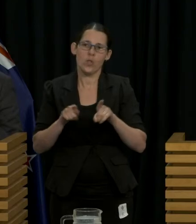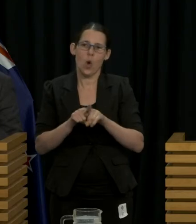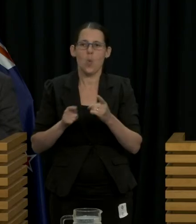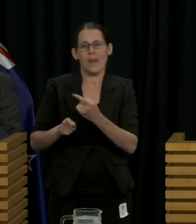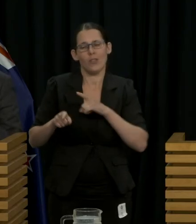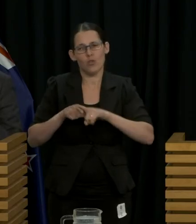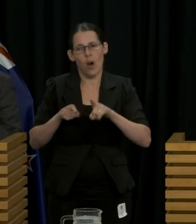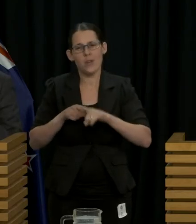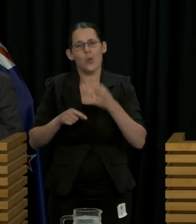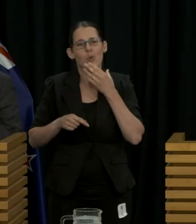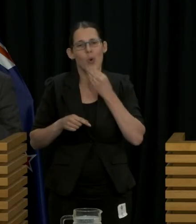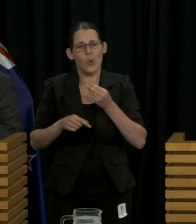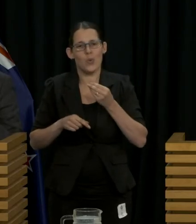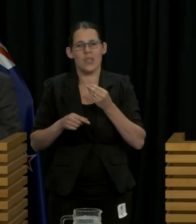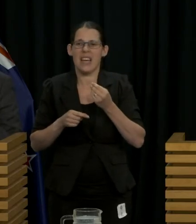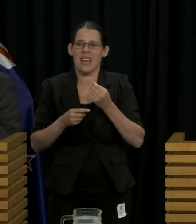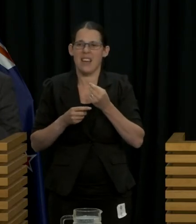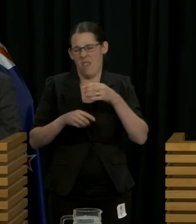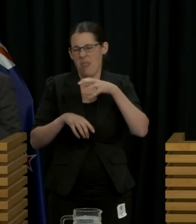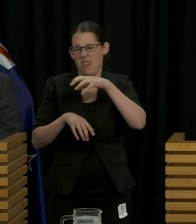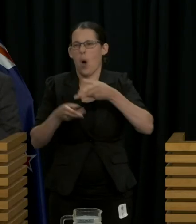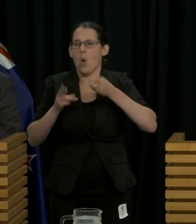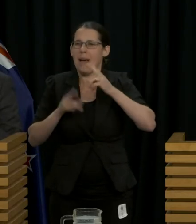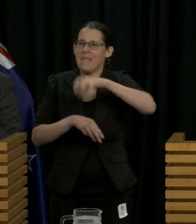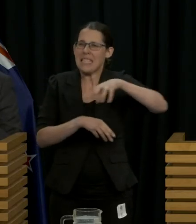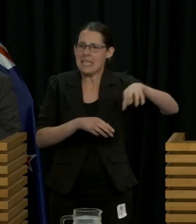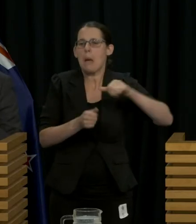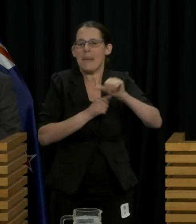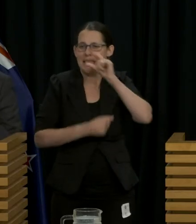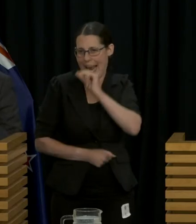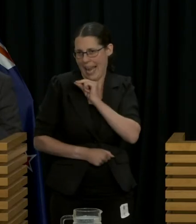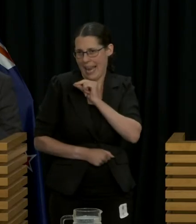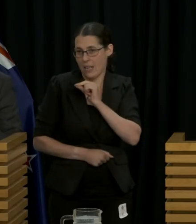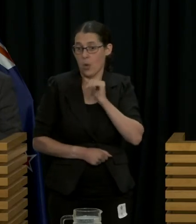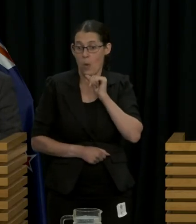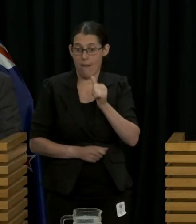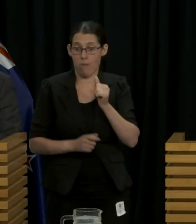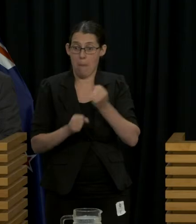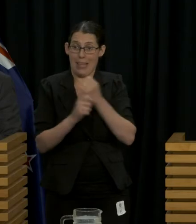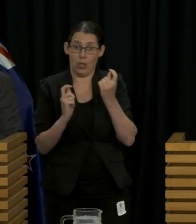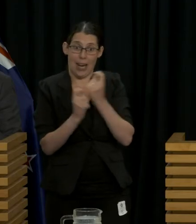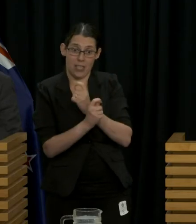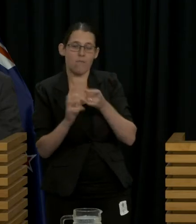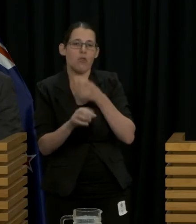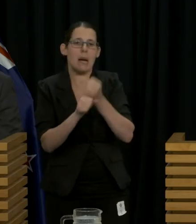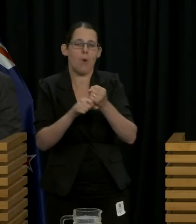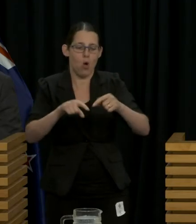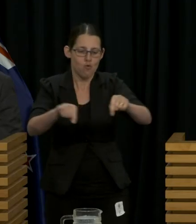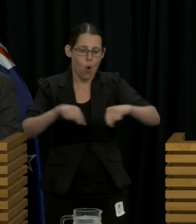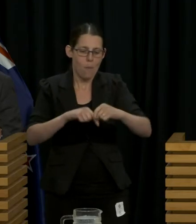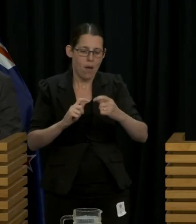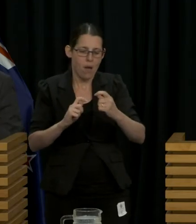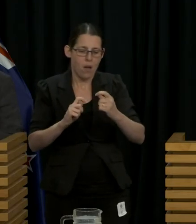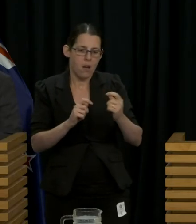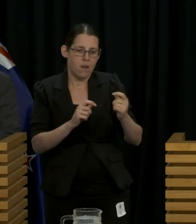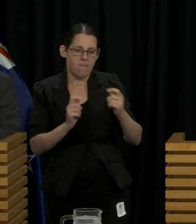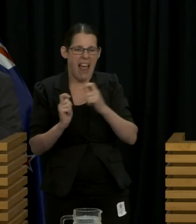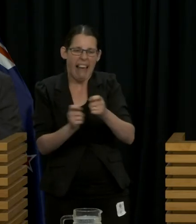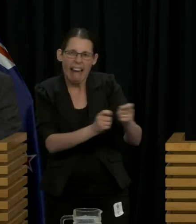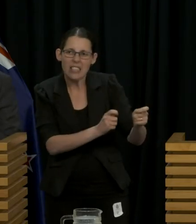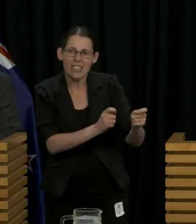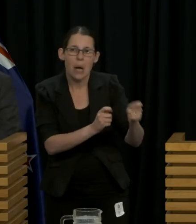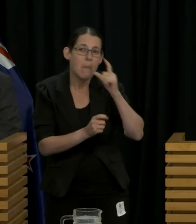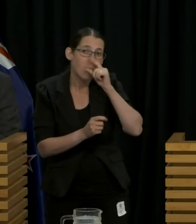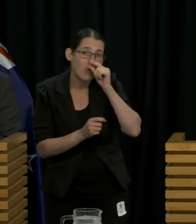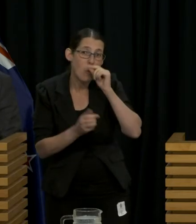those facilities. If we make changes to the way we do room allocations, it's possible that we won't be able to fit quite as many people in. So